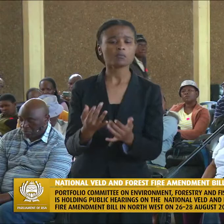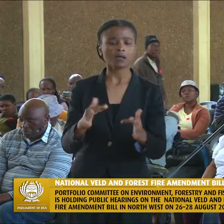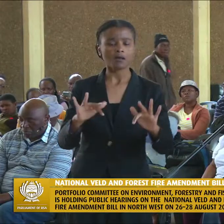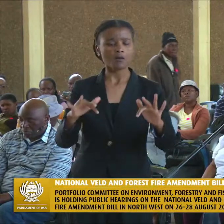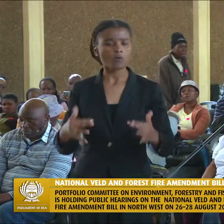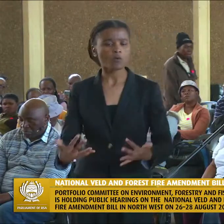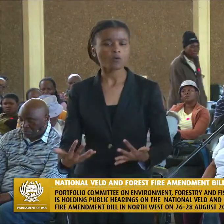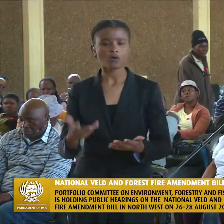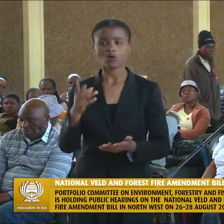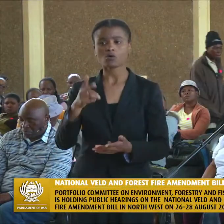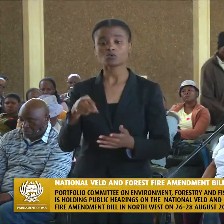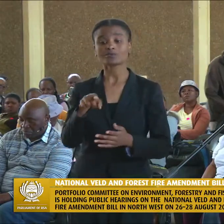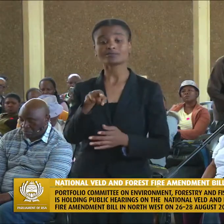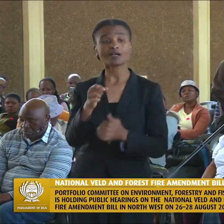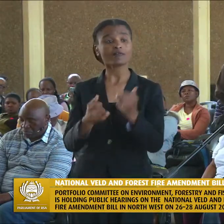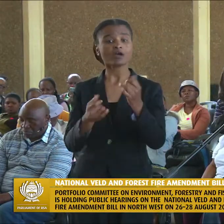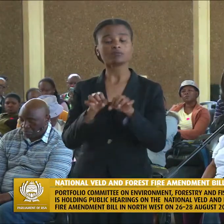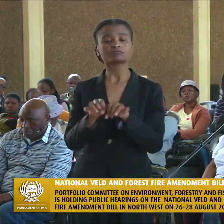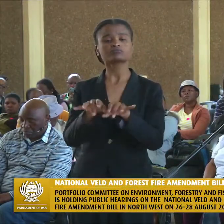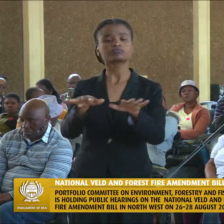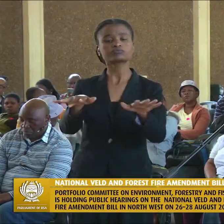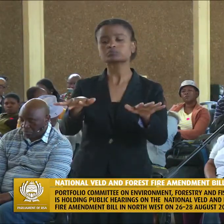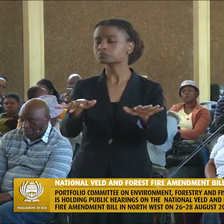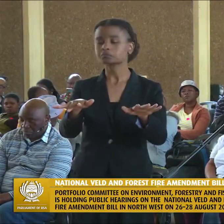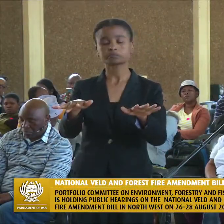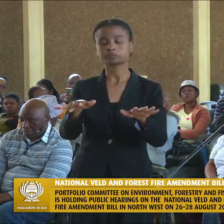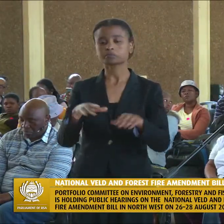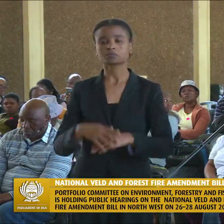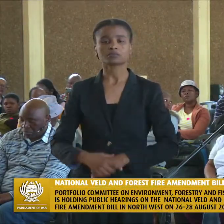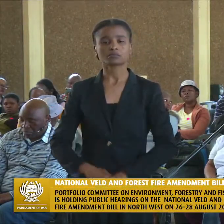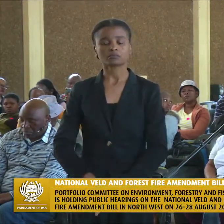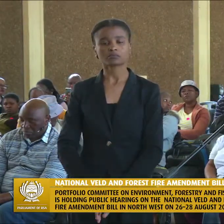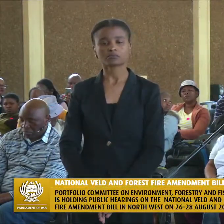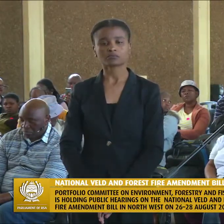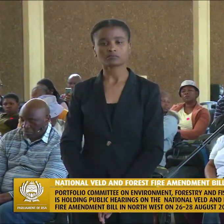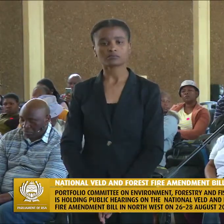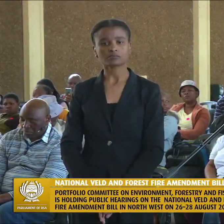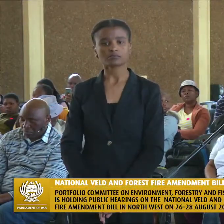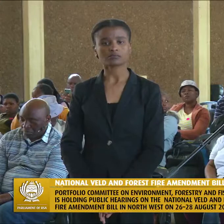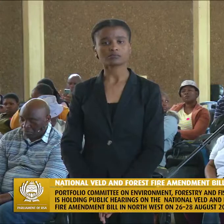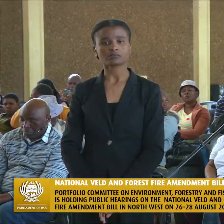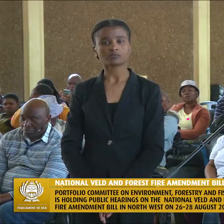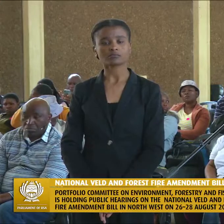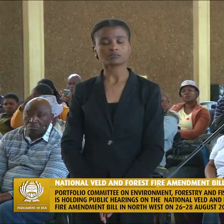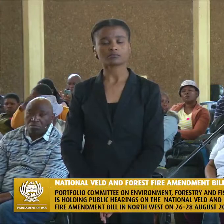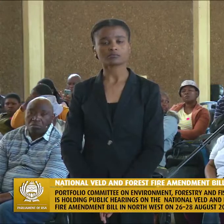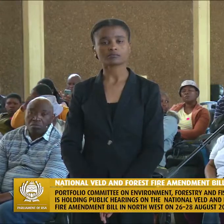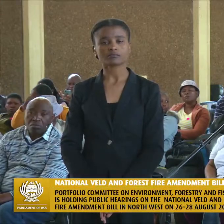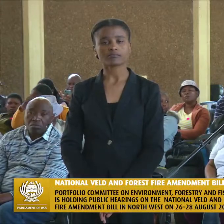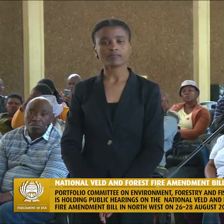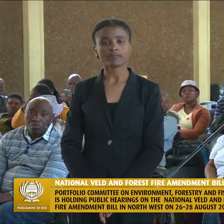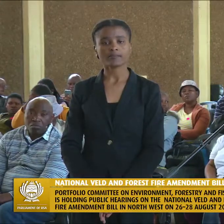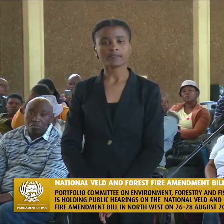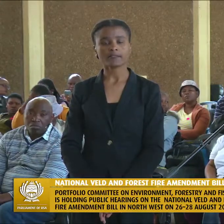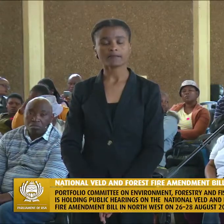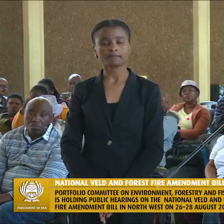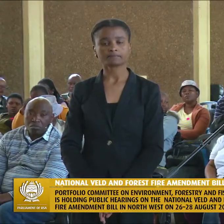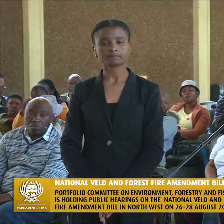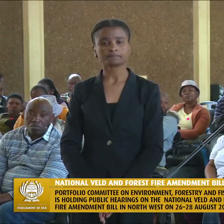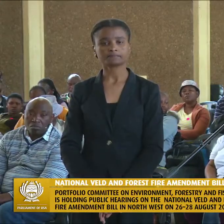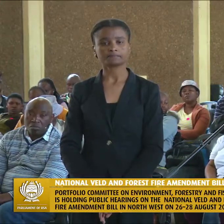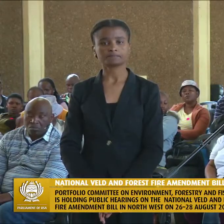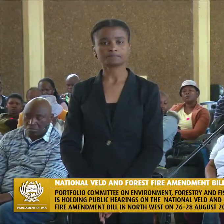to come and make sure that how did the fire started and is not going to the other areas or the other